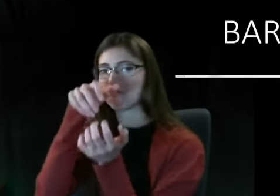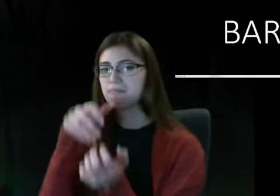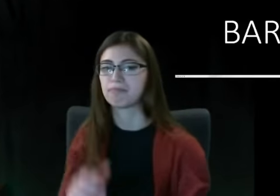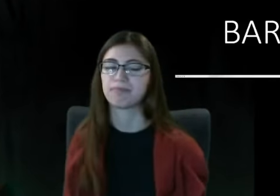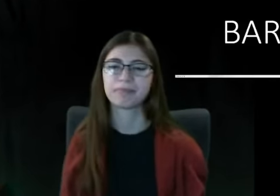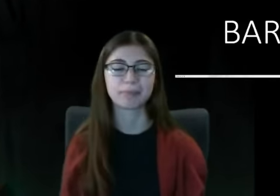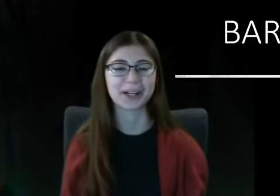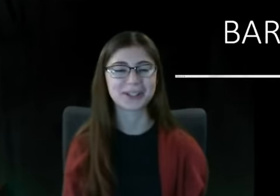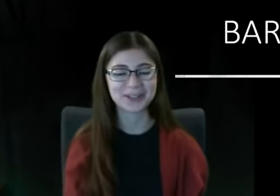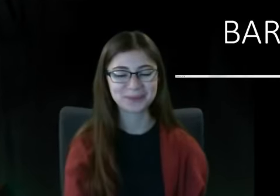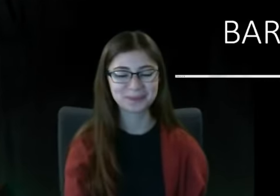Bark.